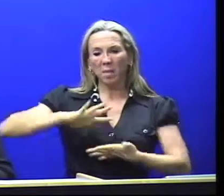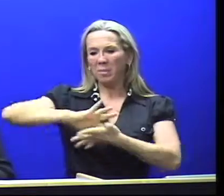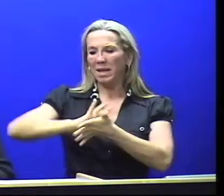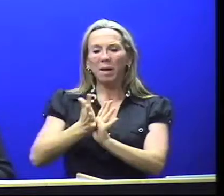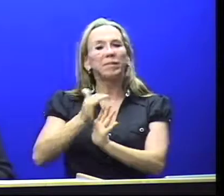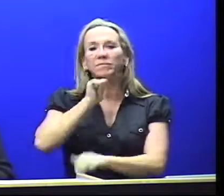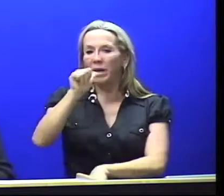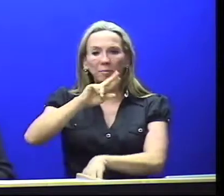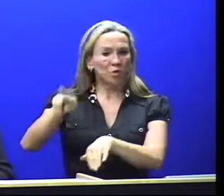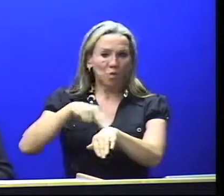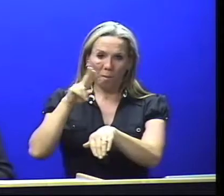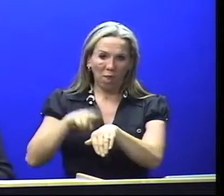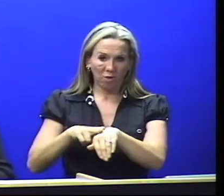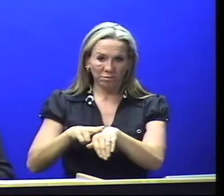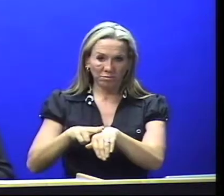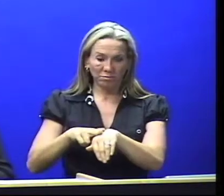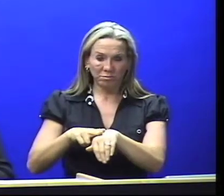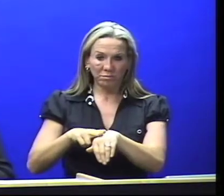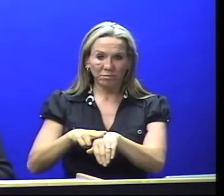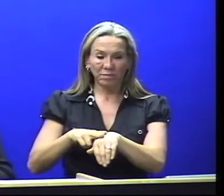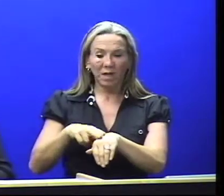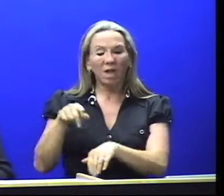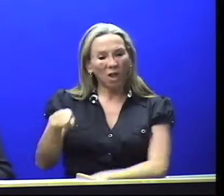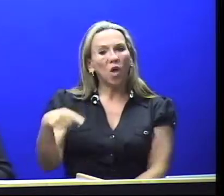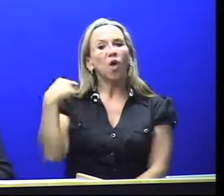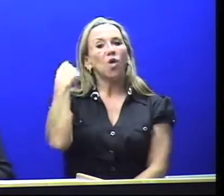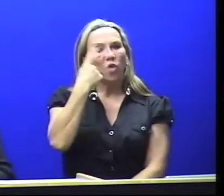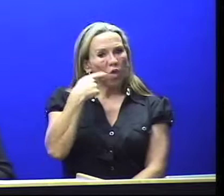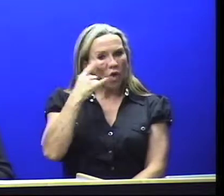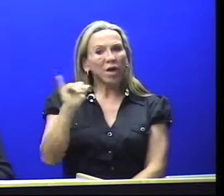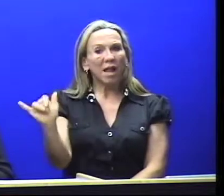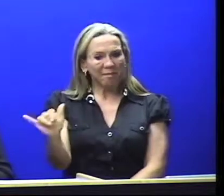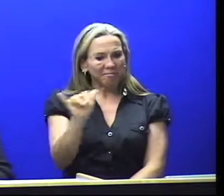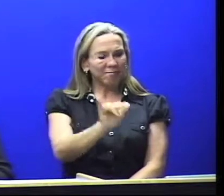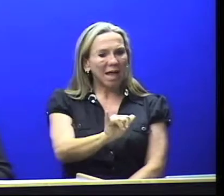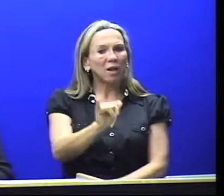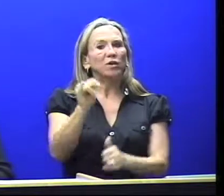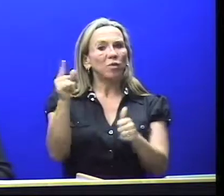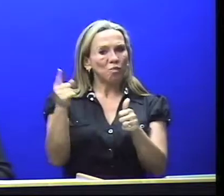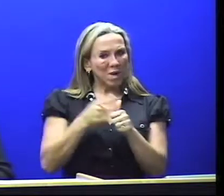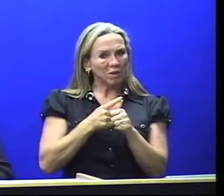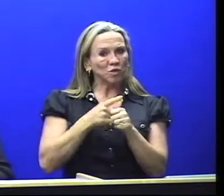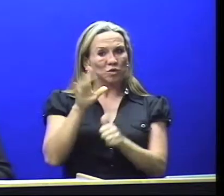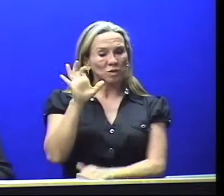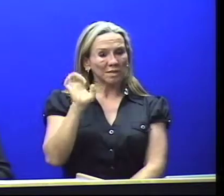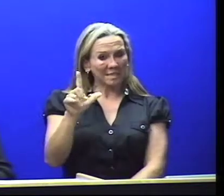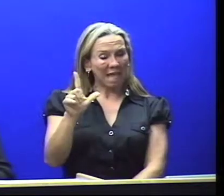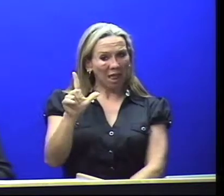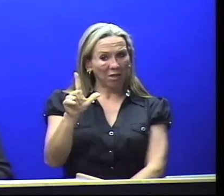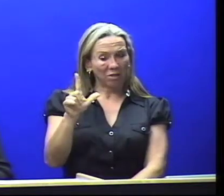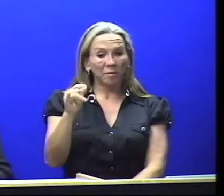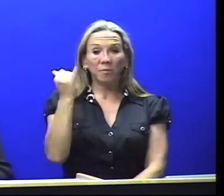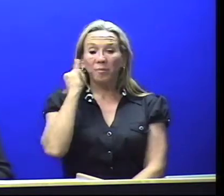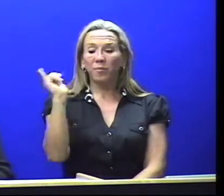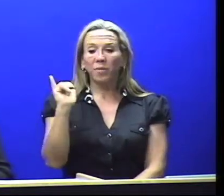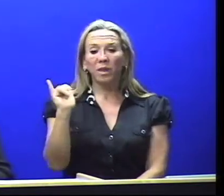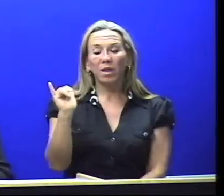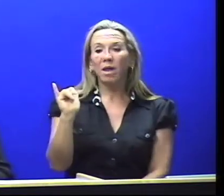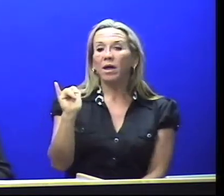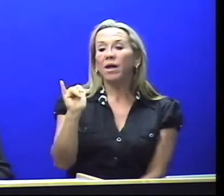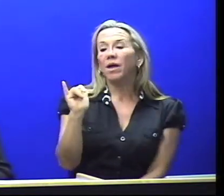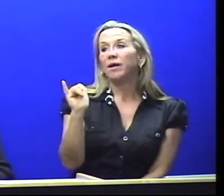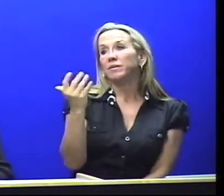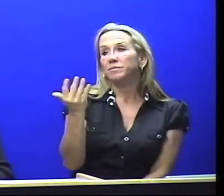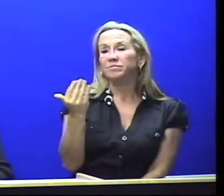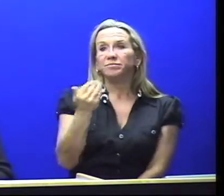They look like the original cells. So in other words, a breast cancer